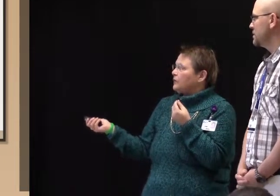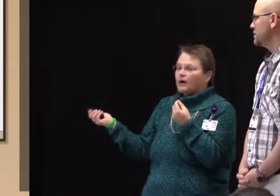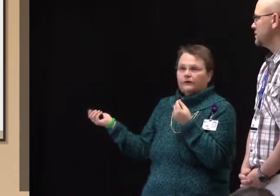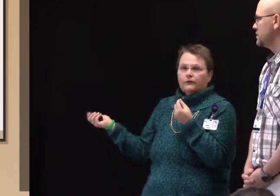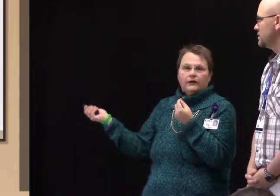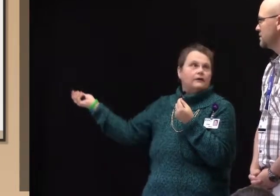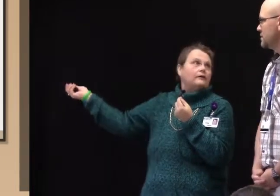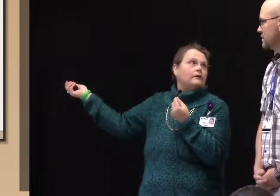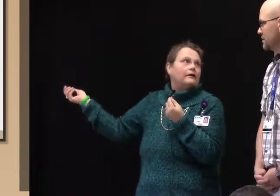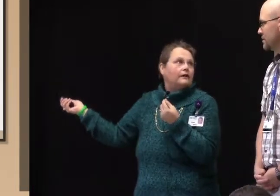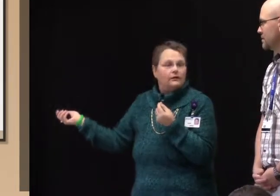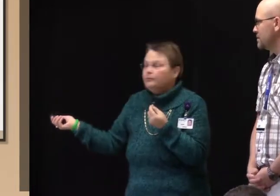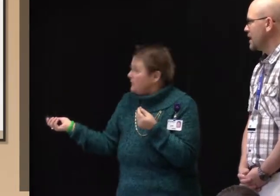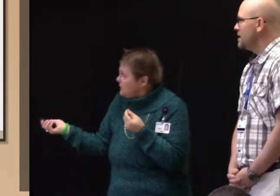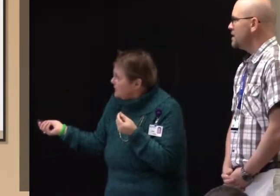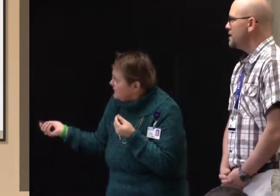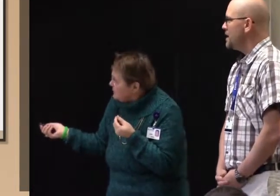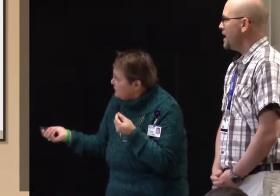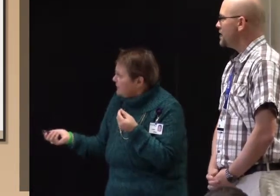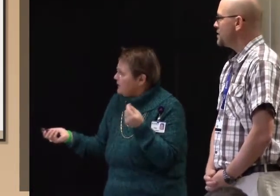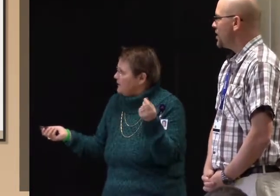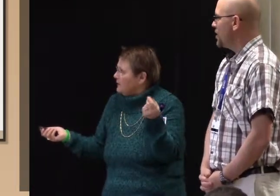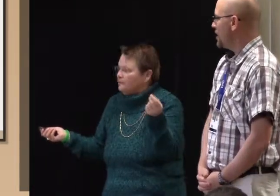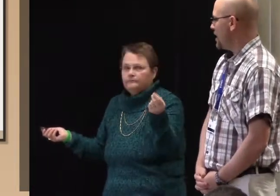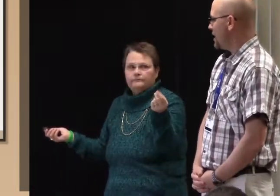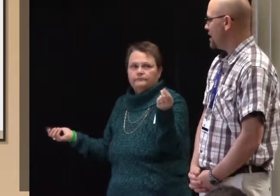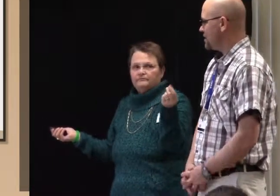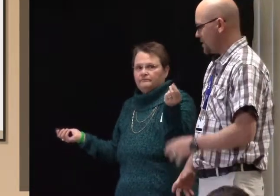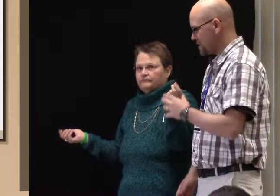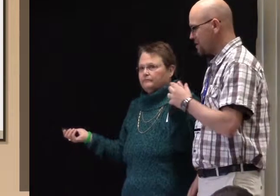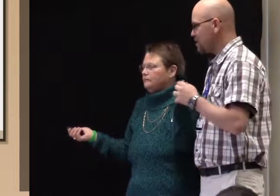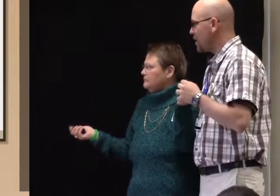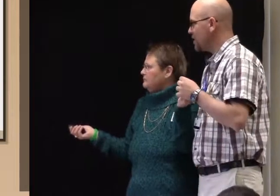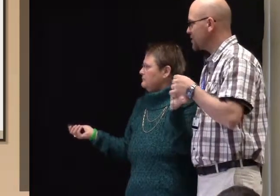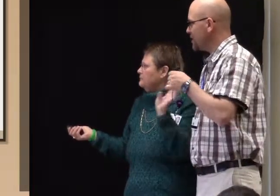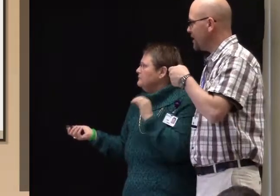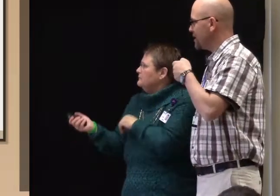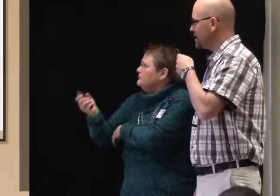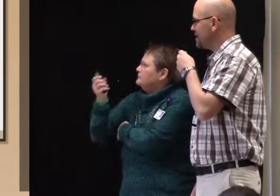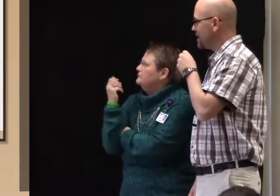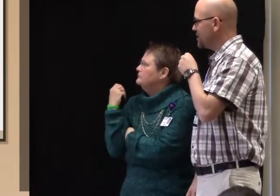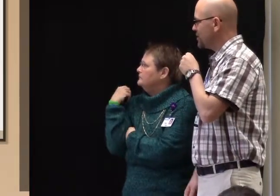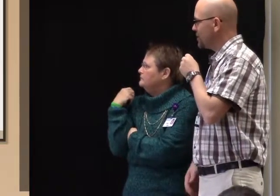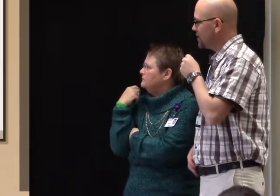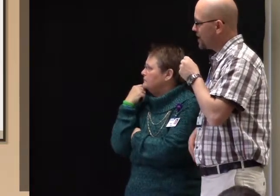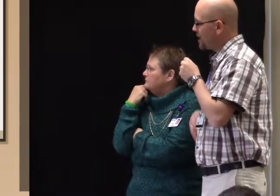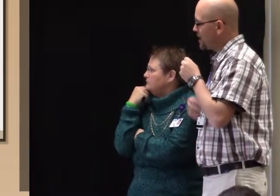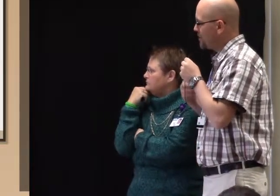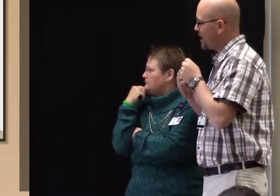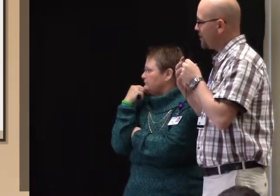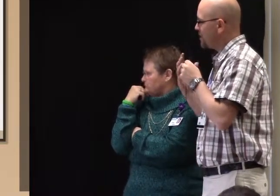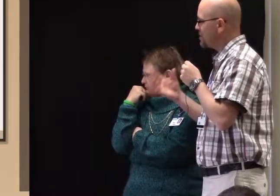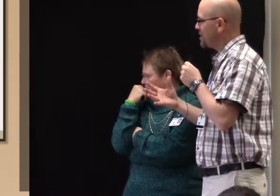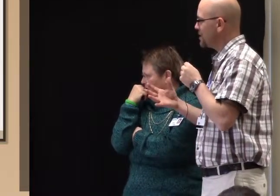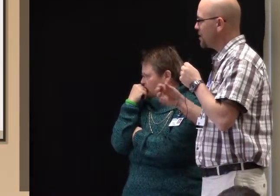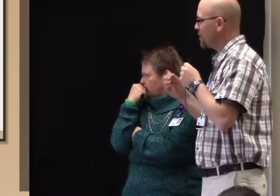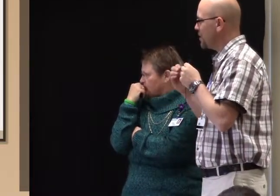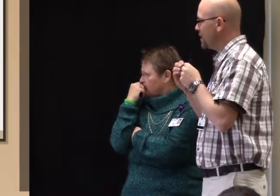Swallow screen. think you, did you put this one? So this is a swallow screen. This is a tool that we use on the floor, but